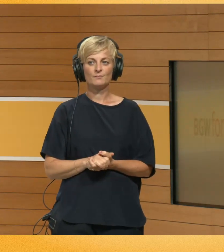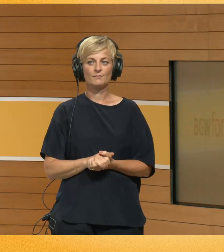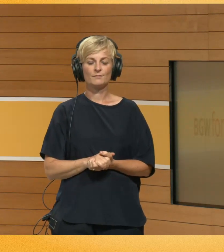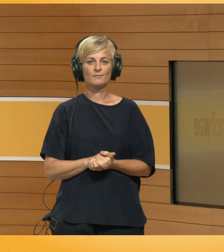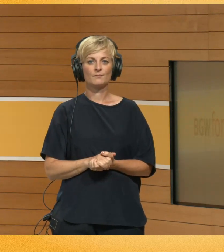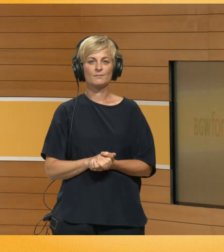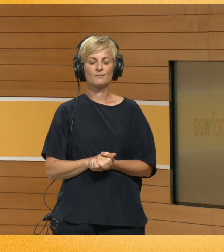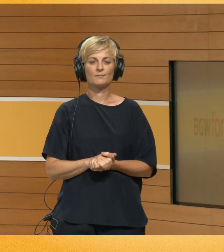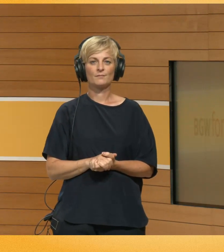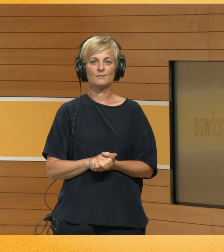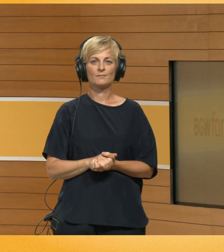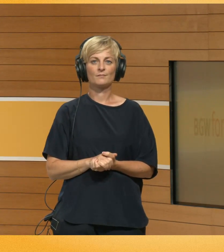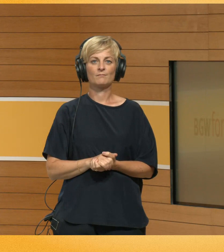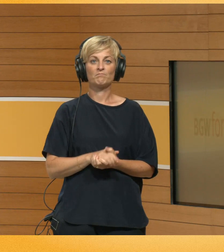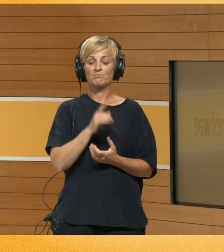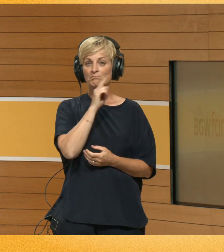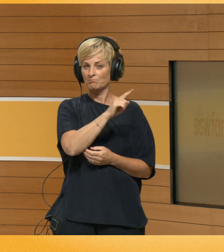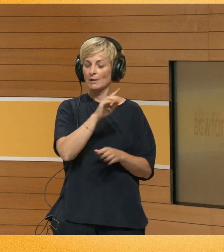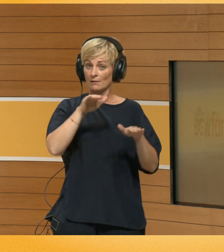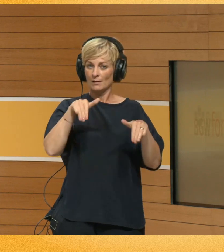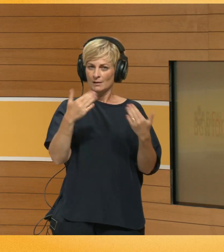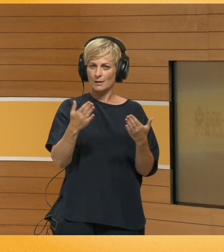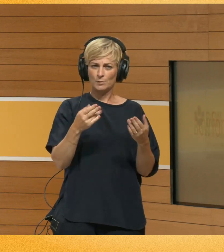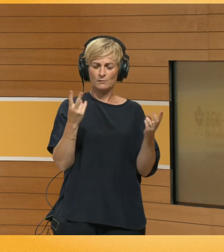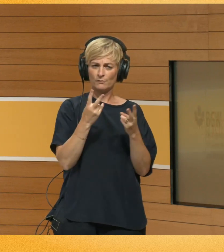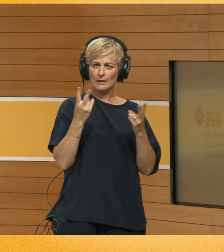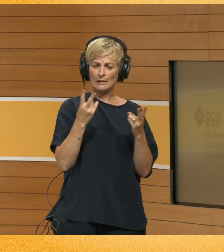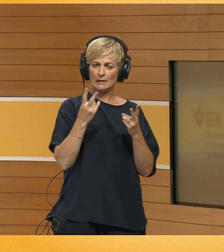other countries that were highly affected from COVID?